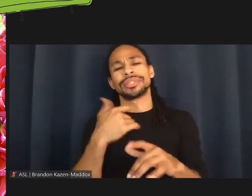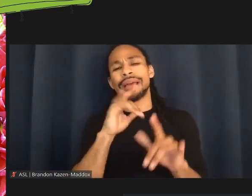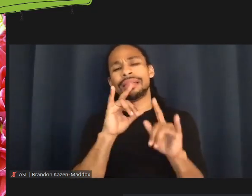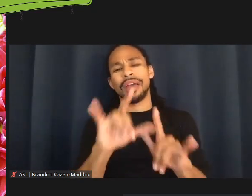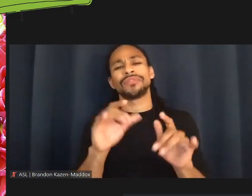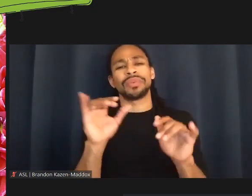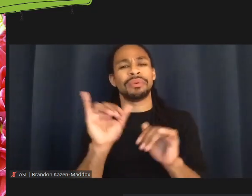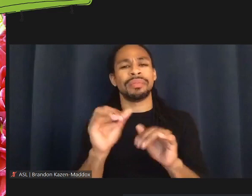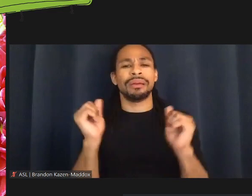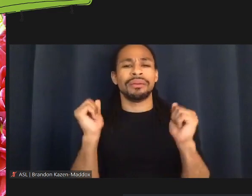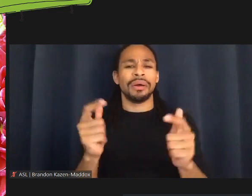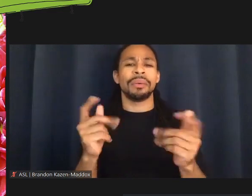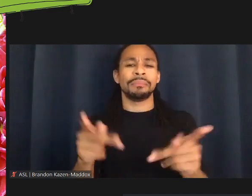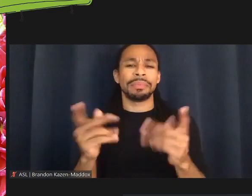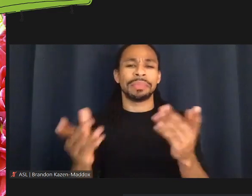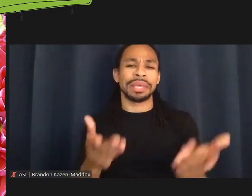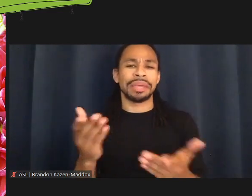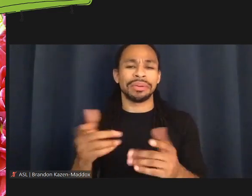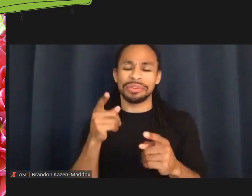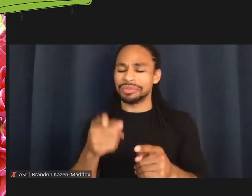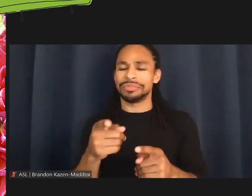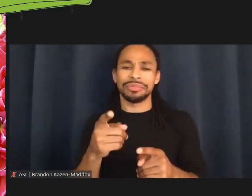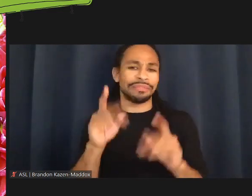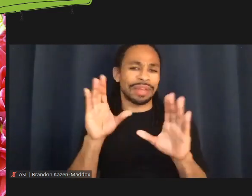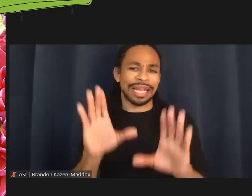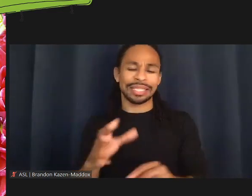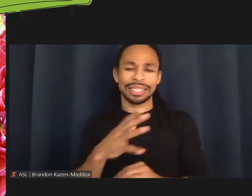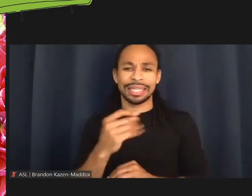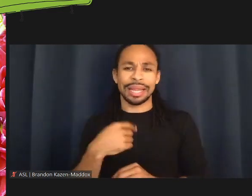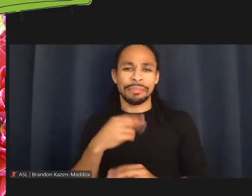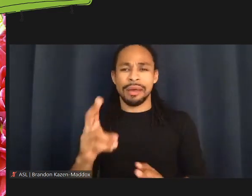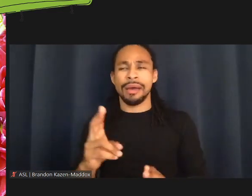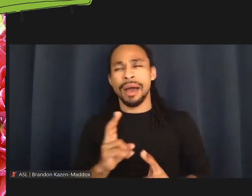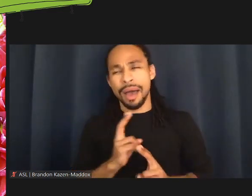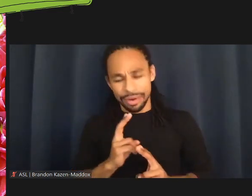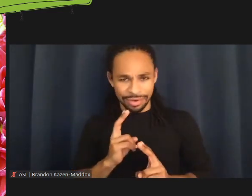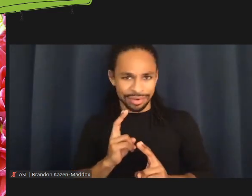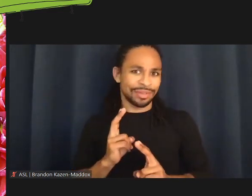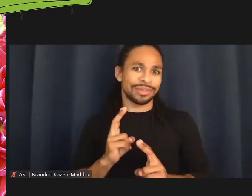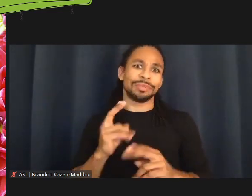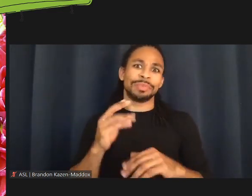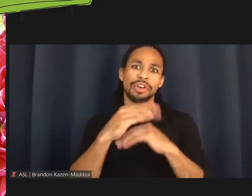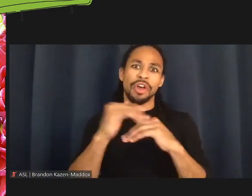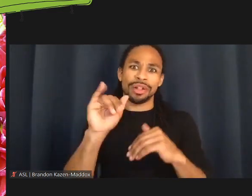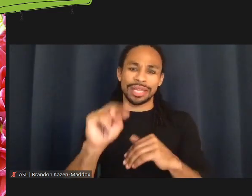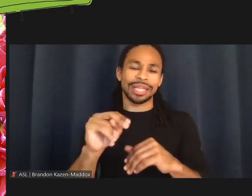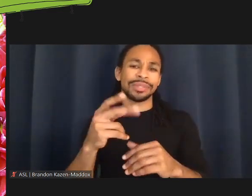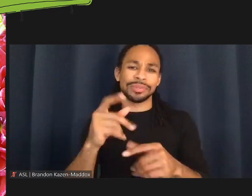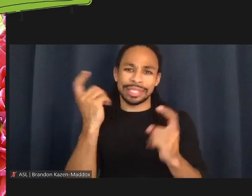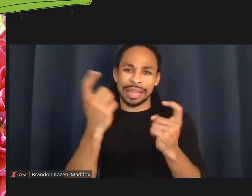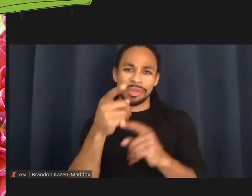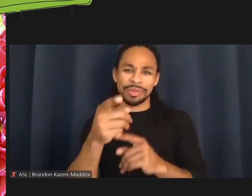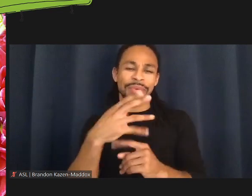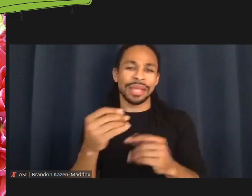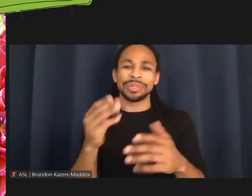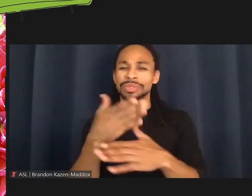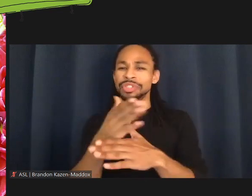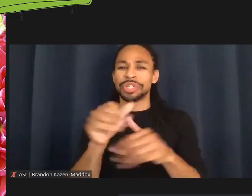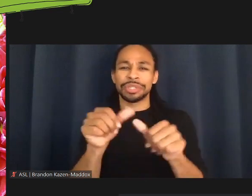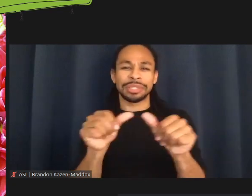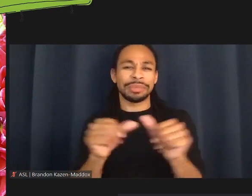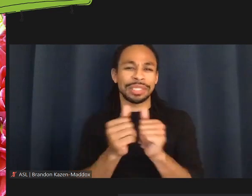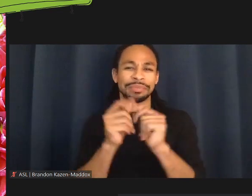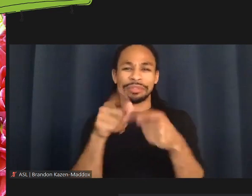here. You're fantastic, and I'm honored to be called in to celebrate you. and to share space with all of these other amazing